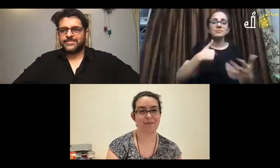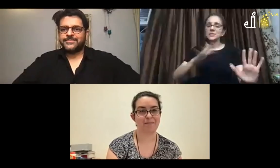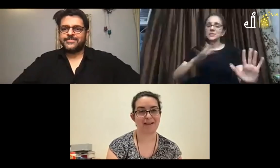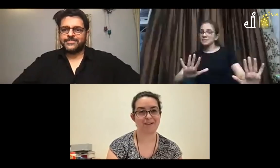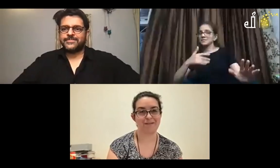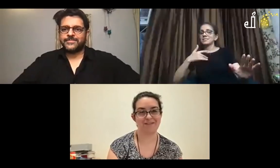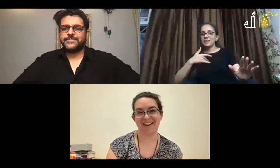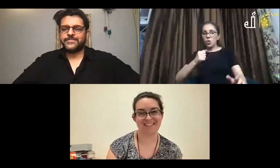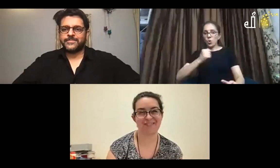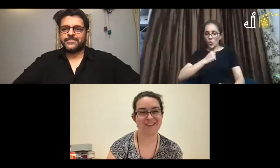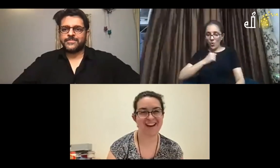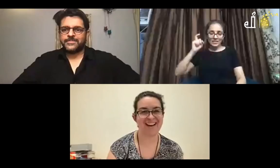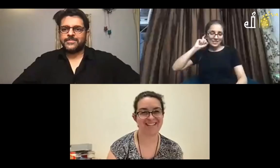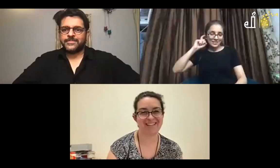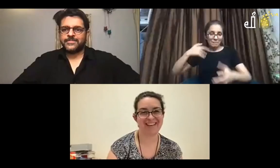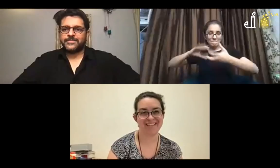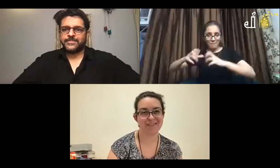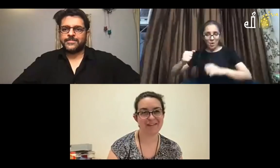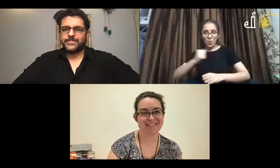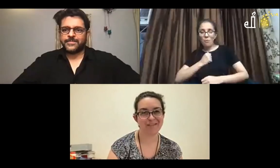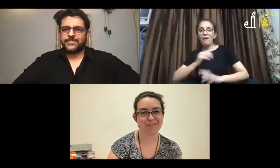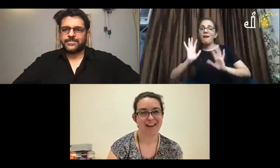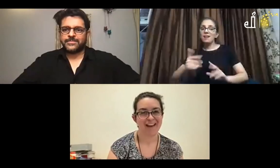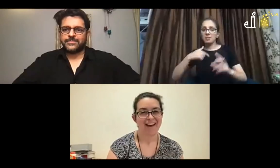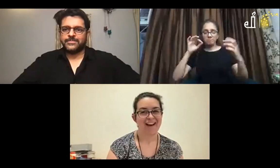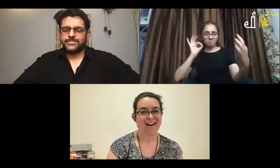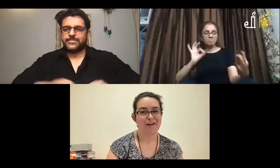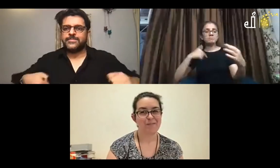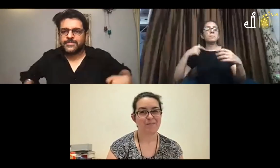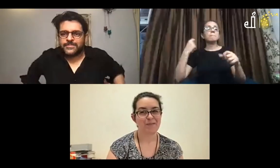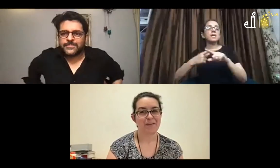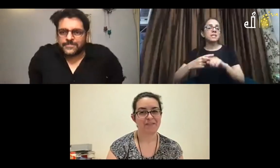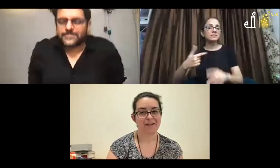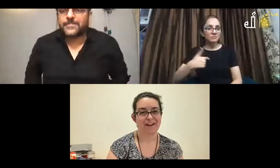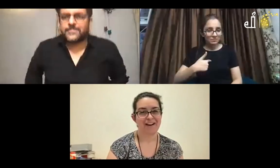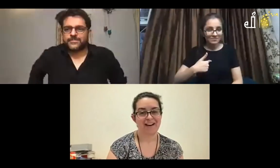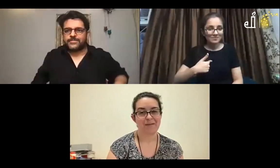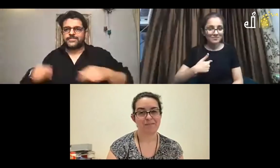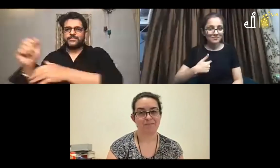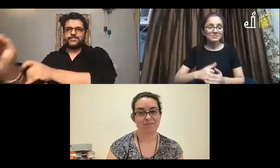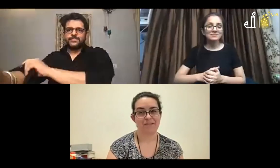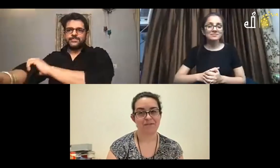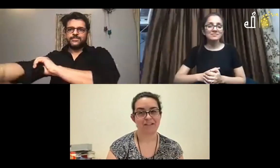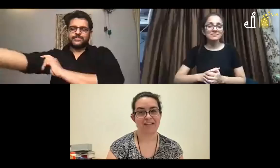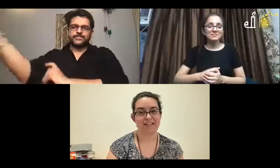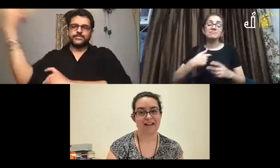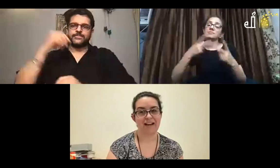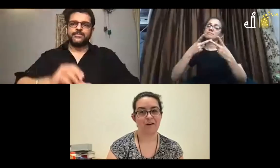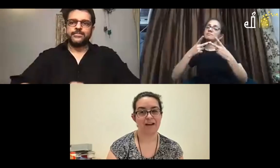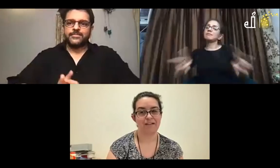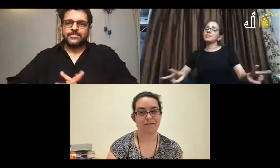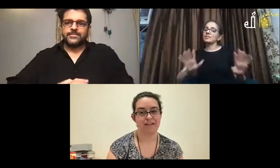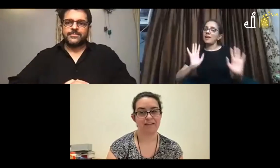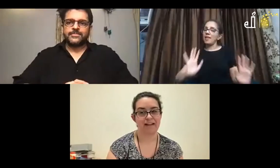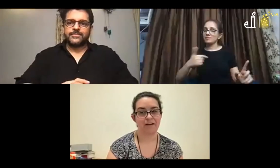develop my own device for doing that for myself. So that there are differences in how